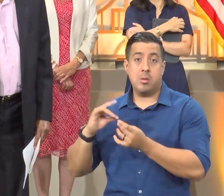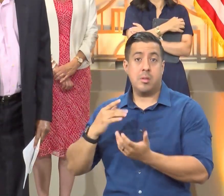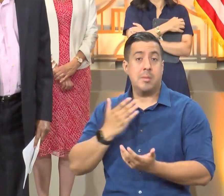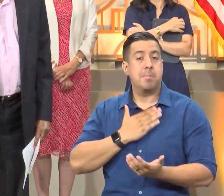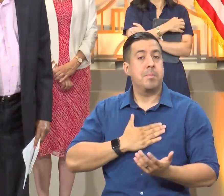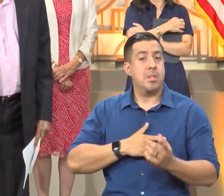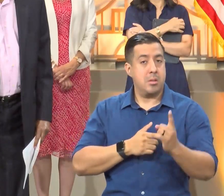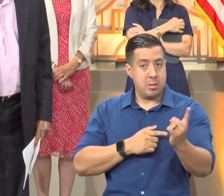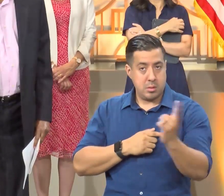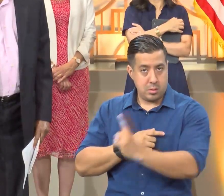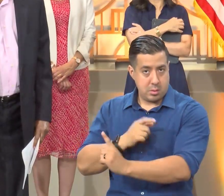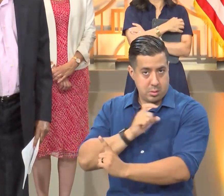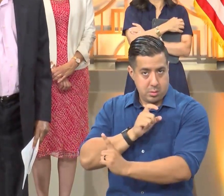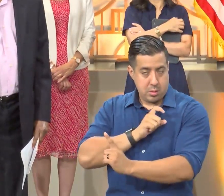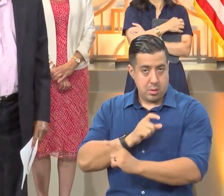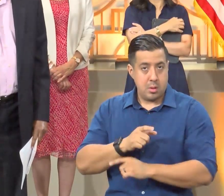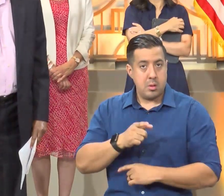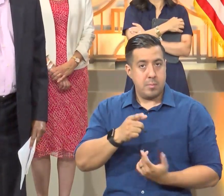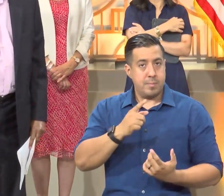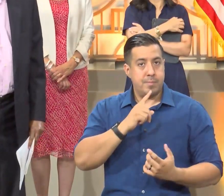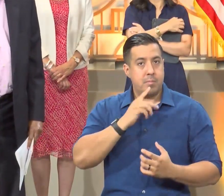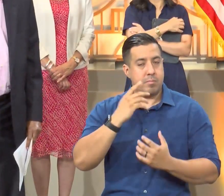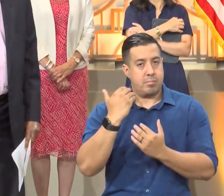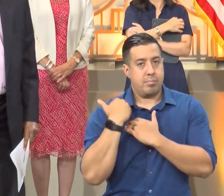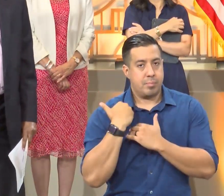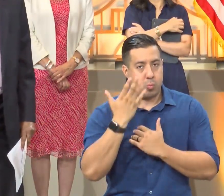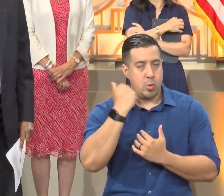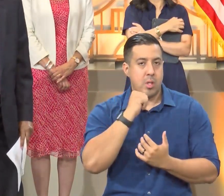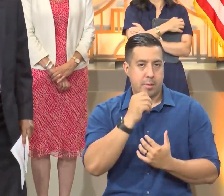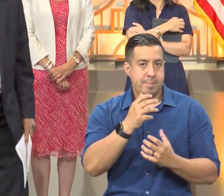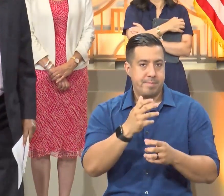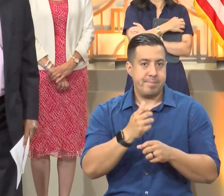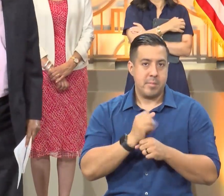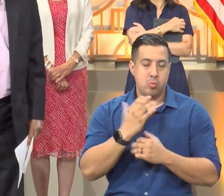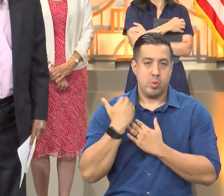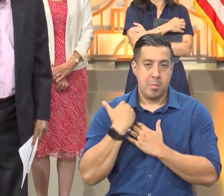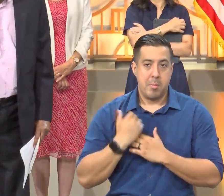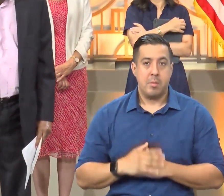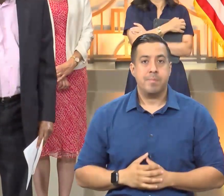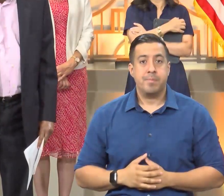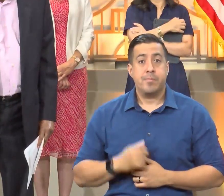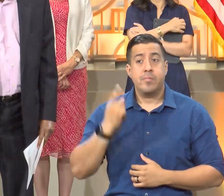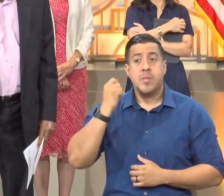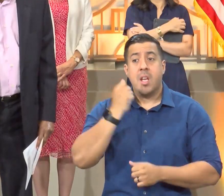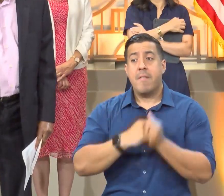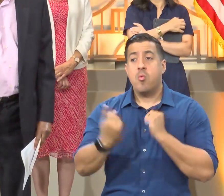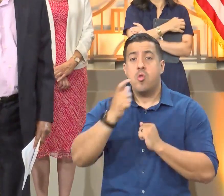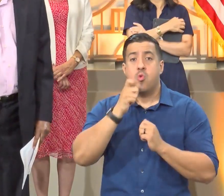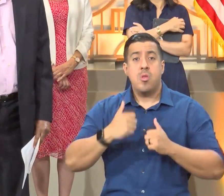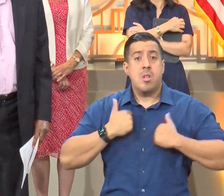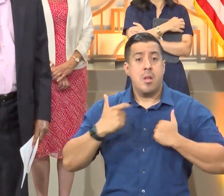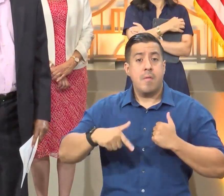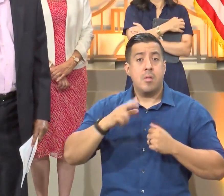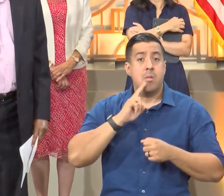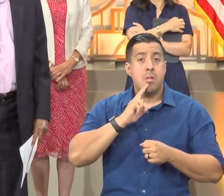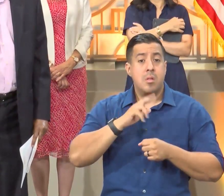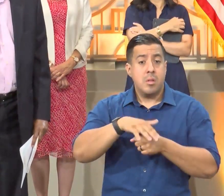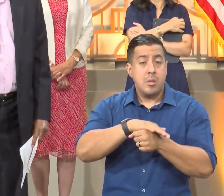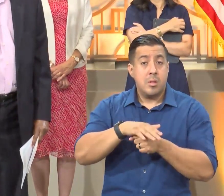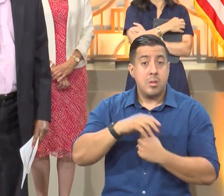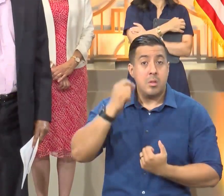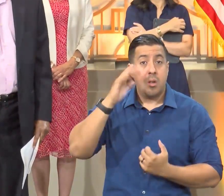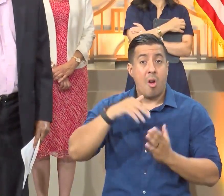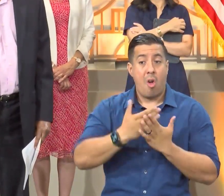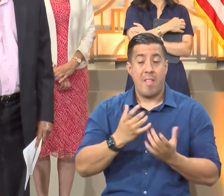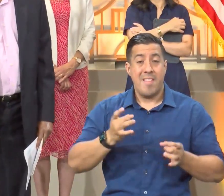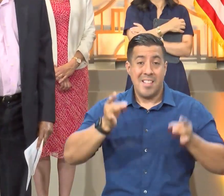yourself in, face up to it. And to everybody else in our in our city, the violent